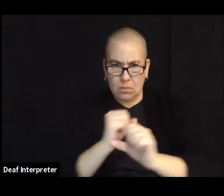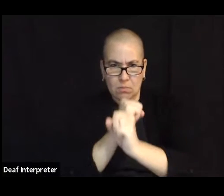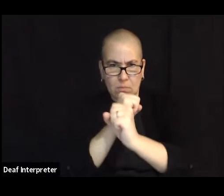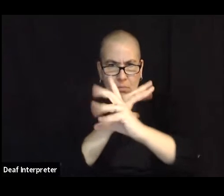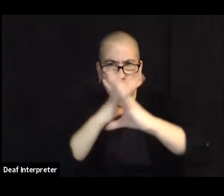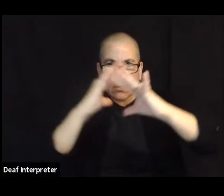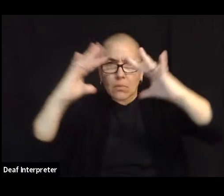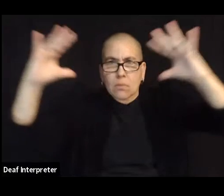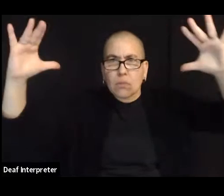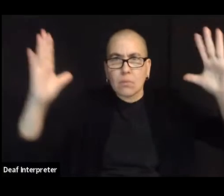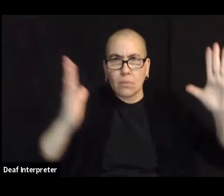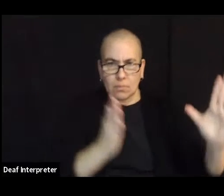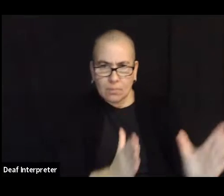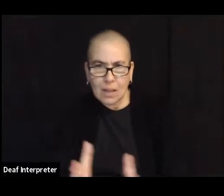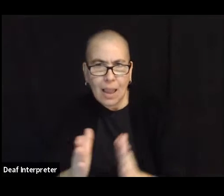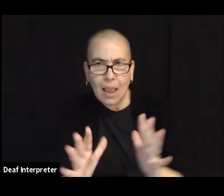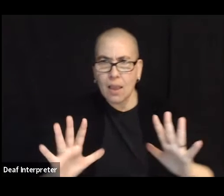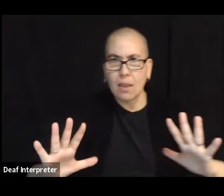as the